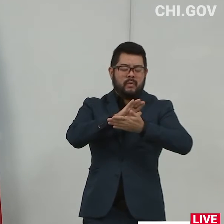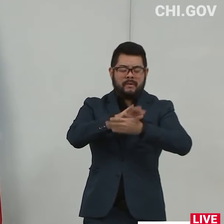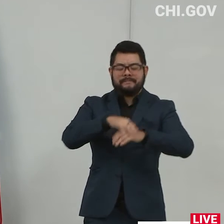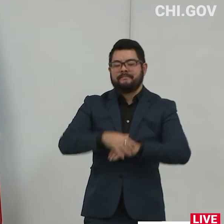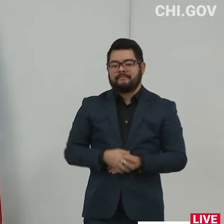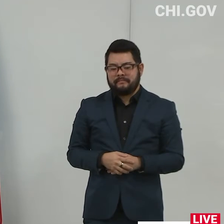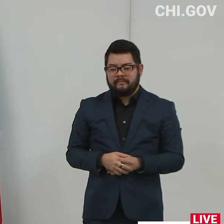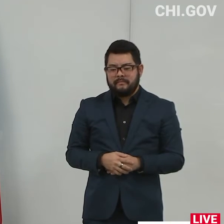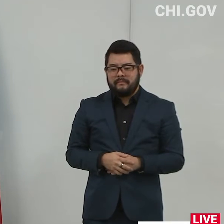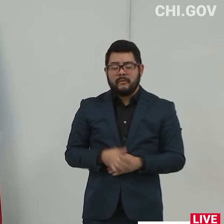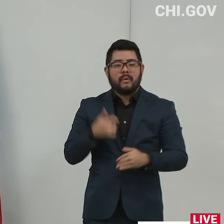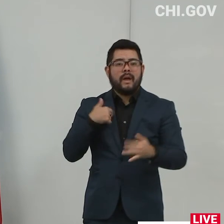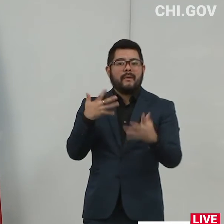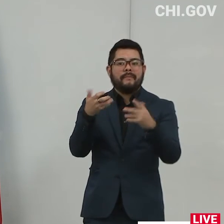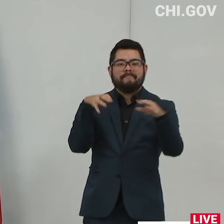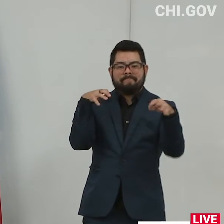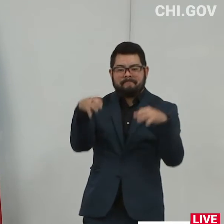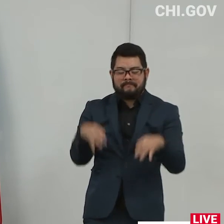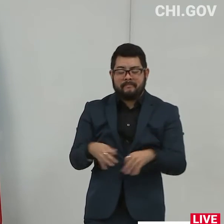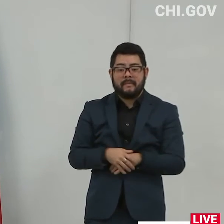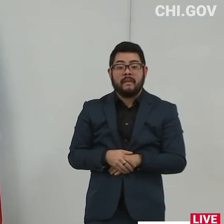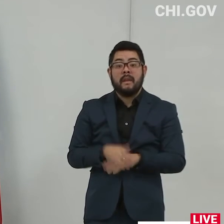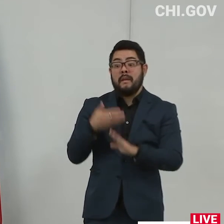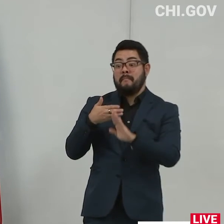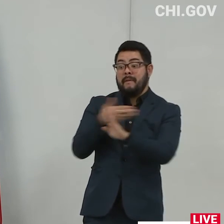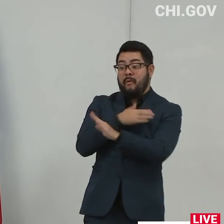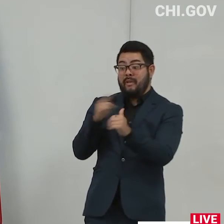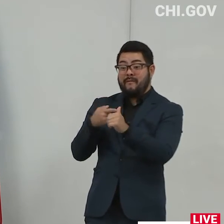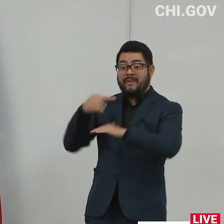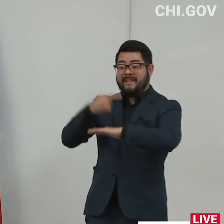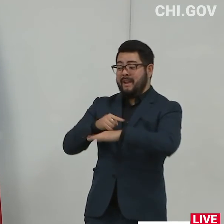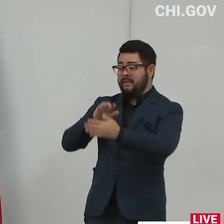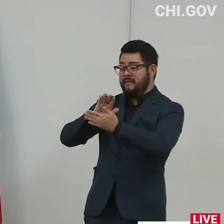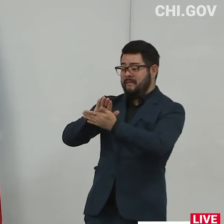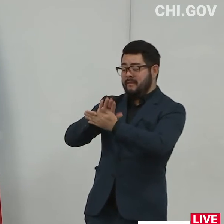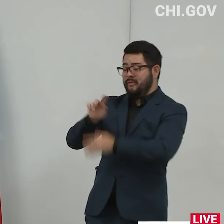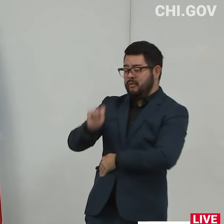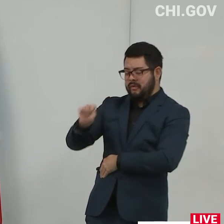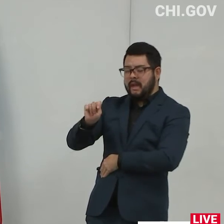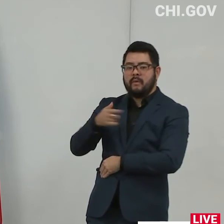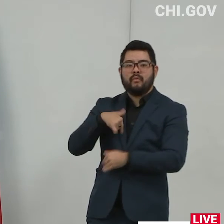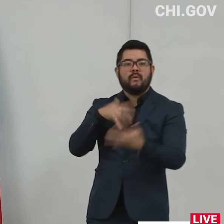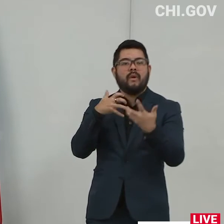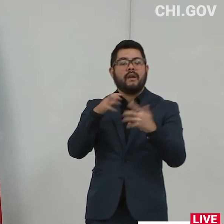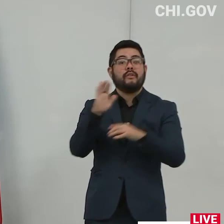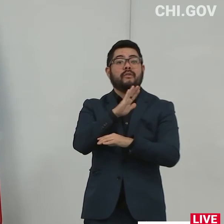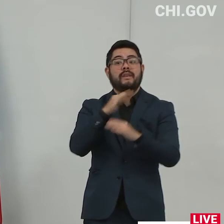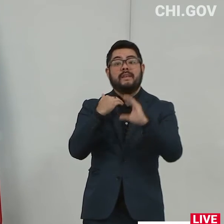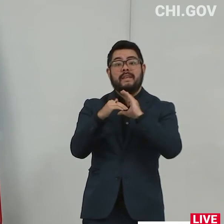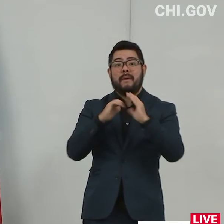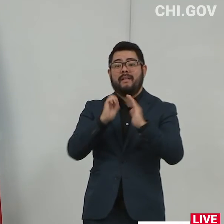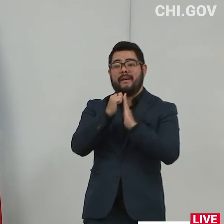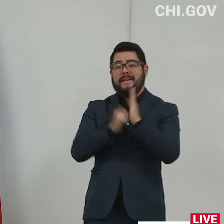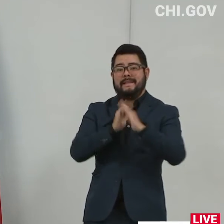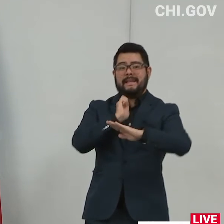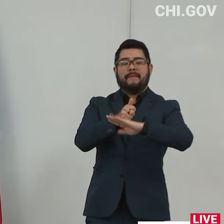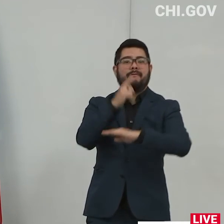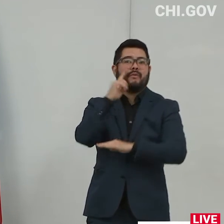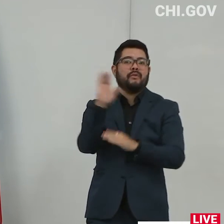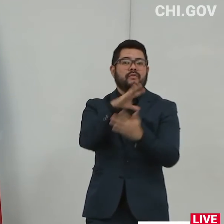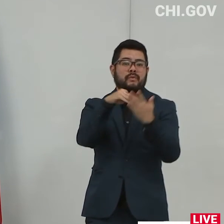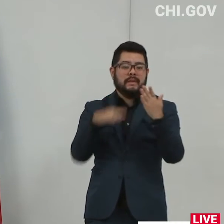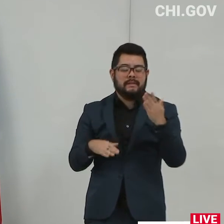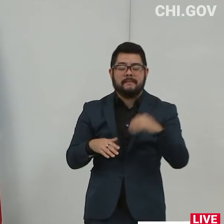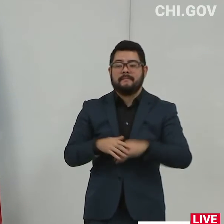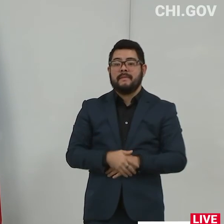today. Prior to the first day of school, we're asking that families set up your child's CPS email account if you have not done so already.